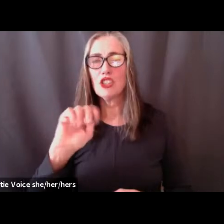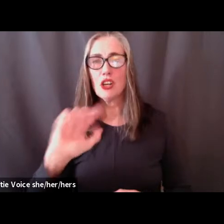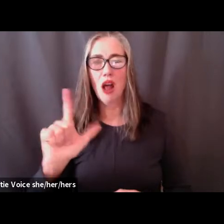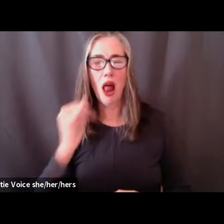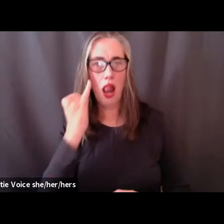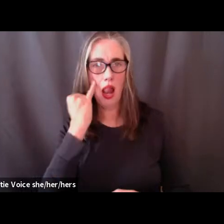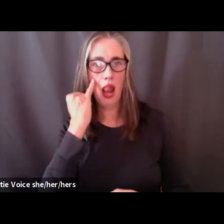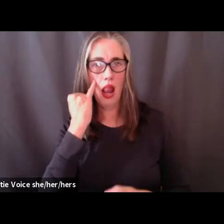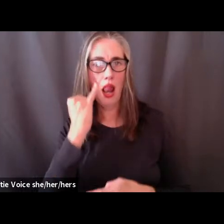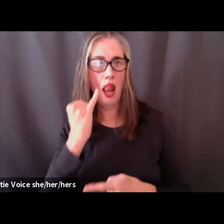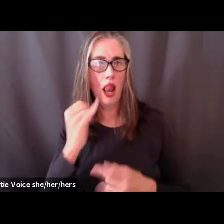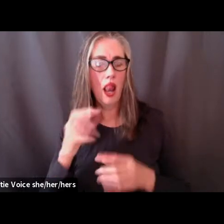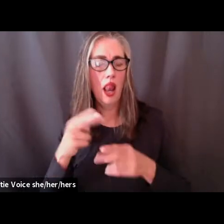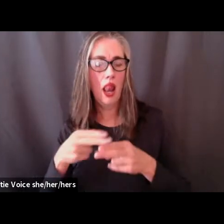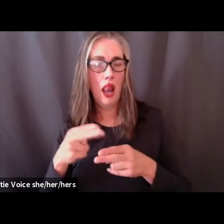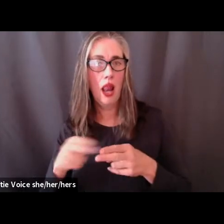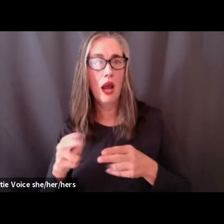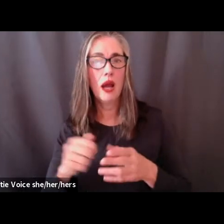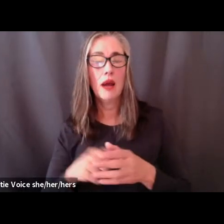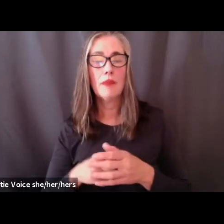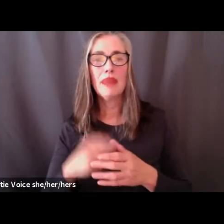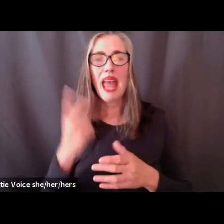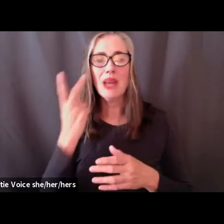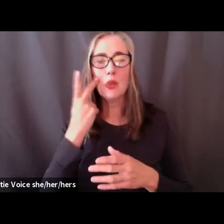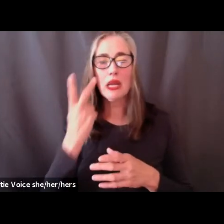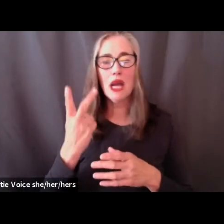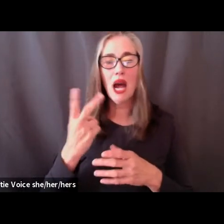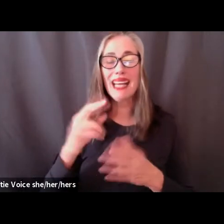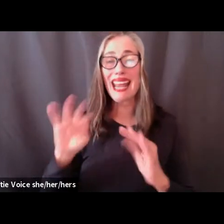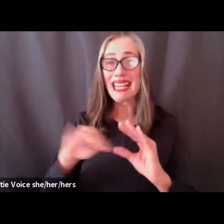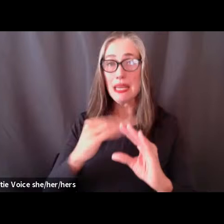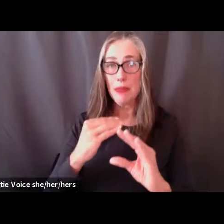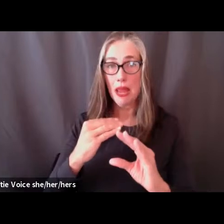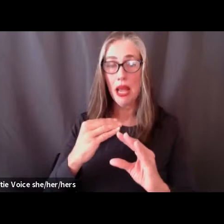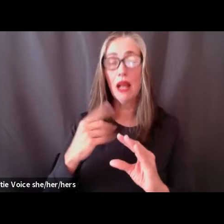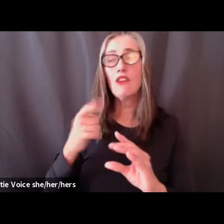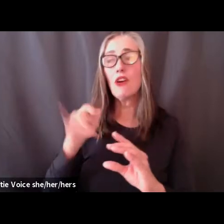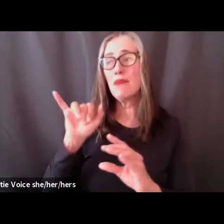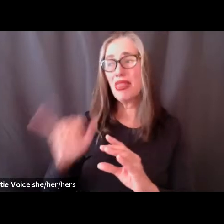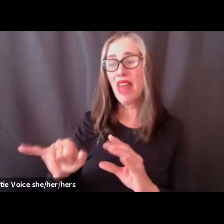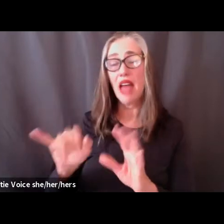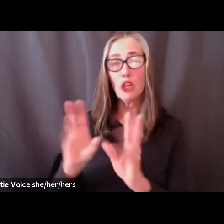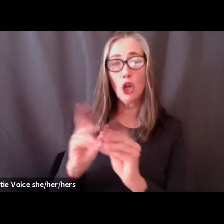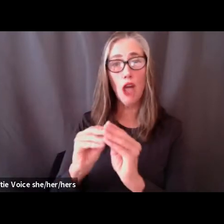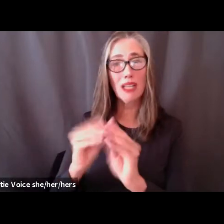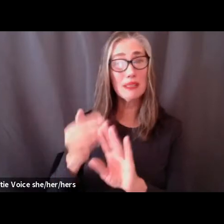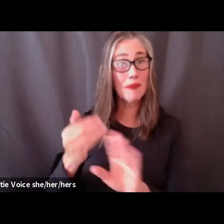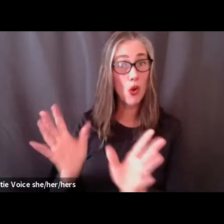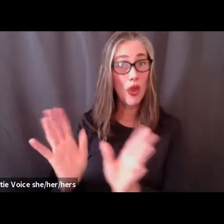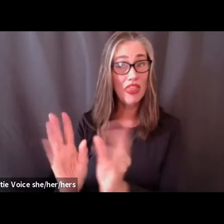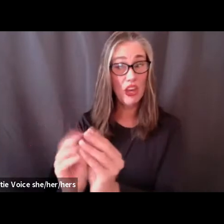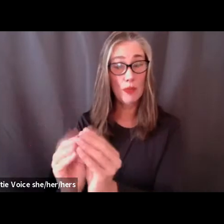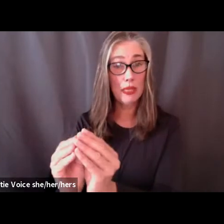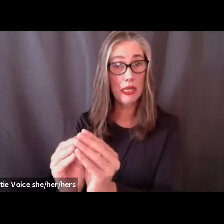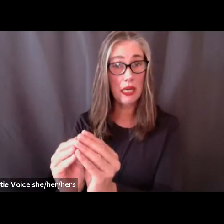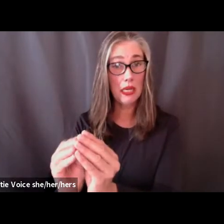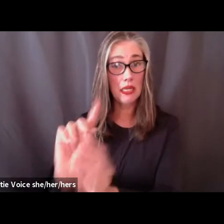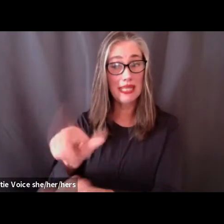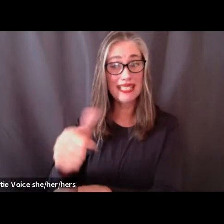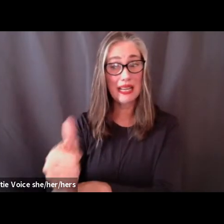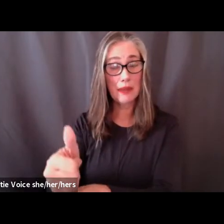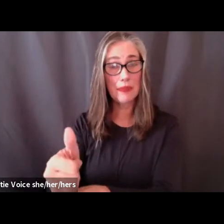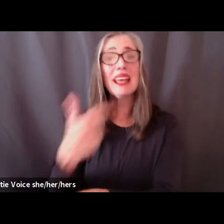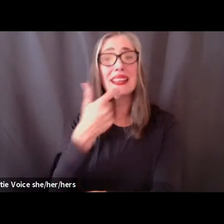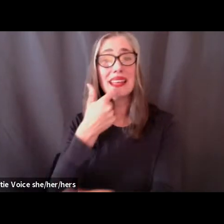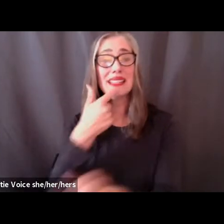And essentially, we did get an email from the Chicano Latino Caucus ahead of their caucus meeting, indicating that they were gonna